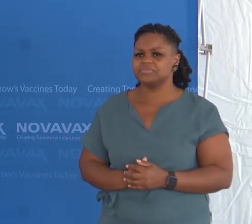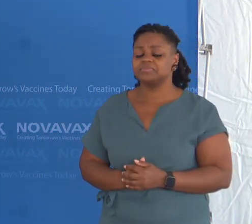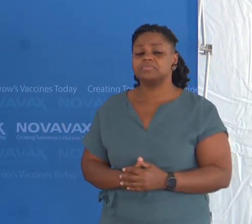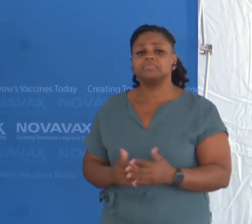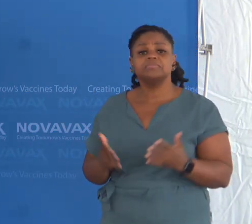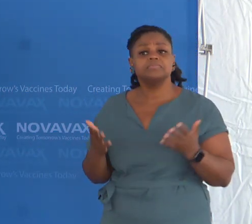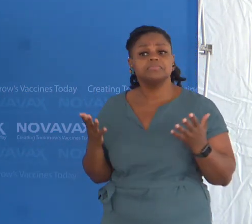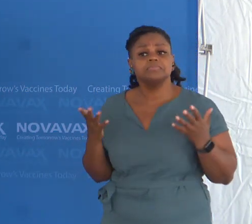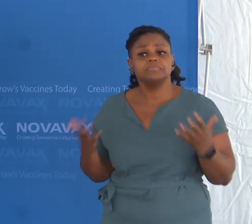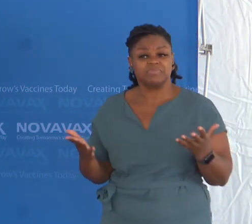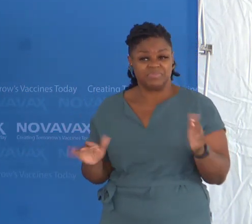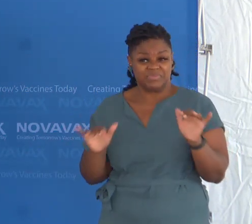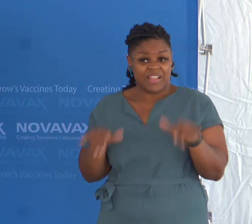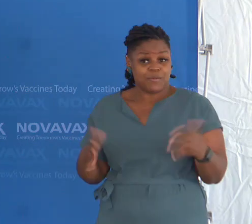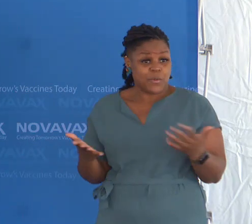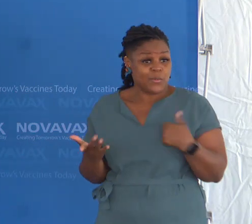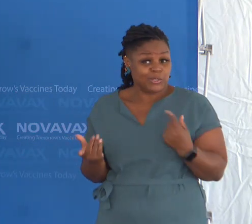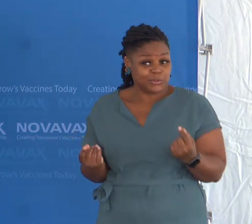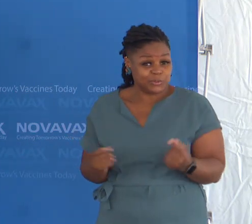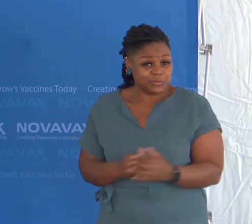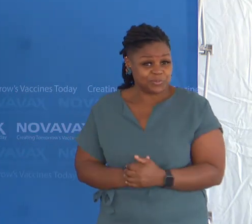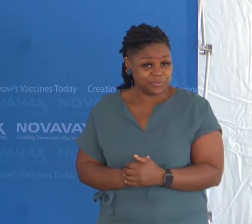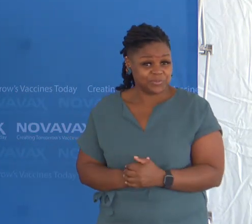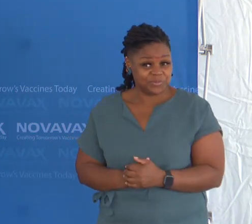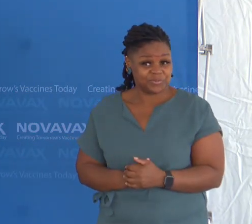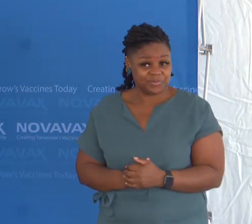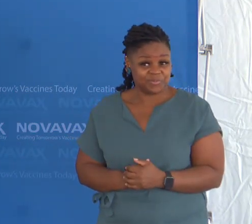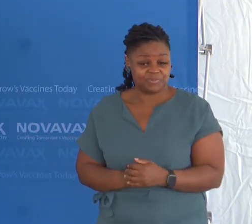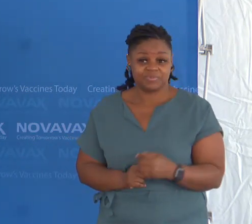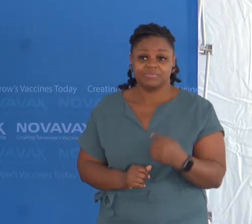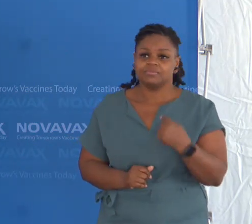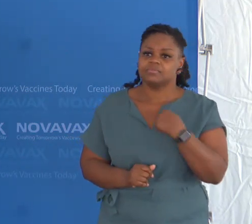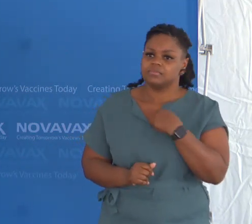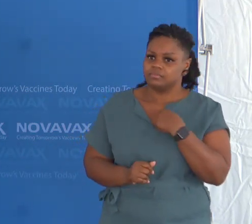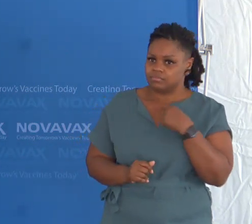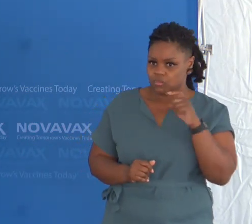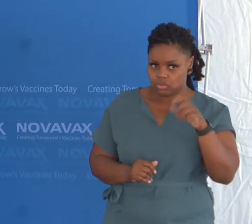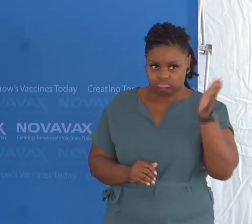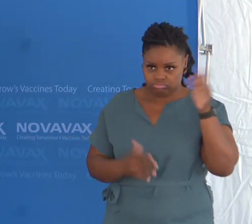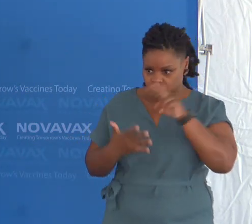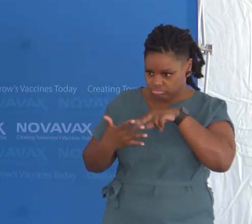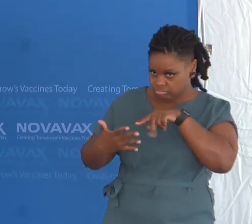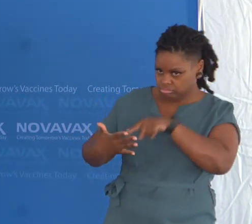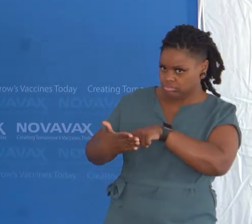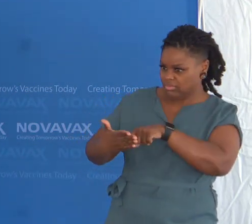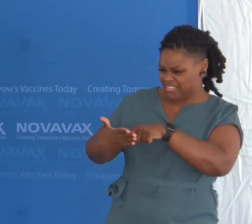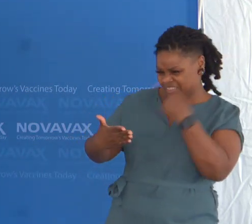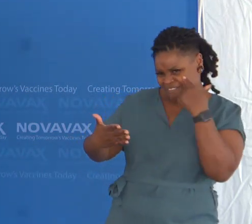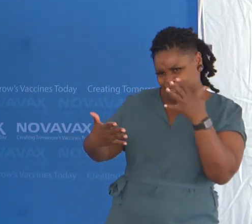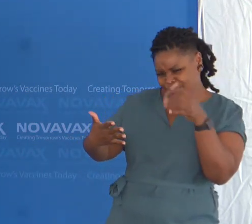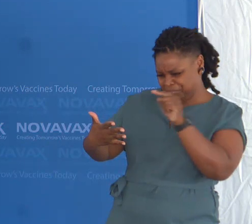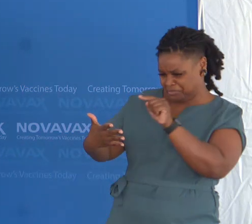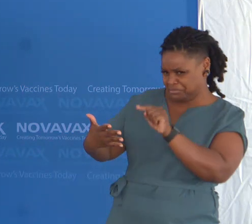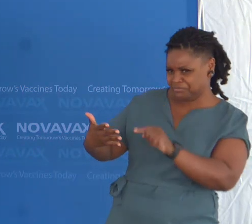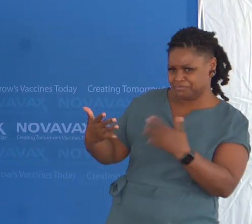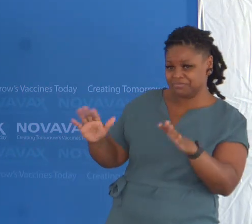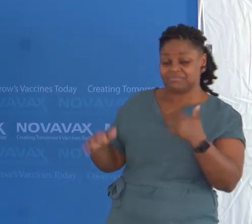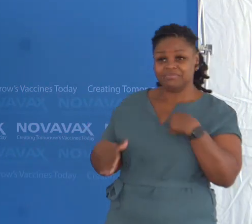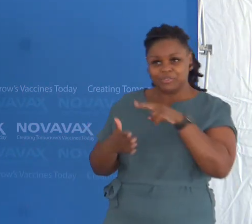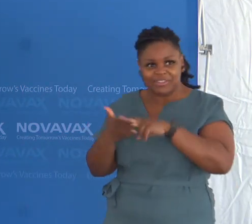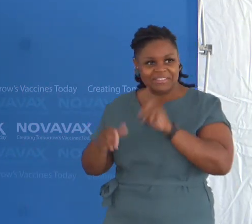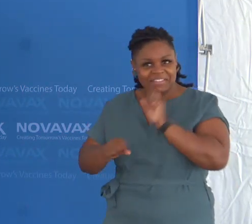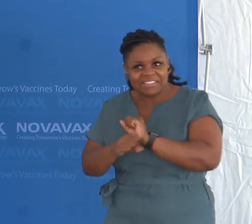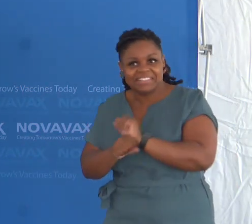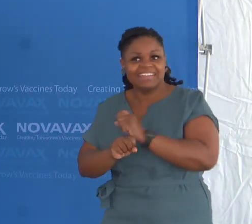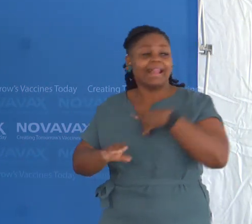So that's what we do. I think I've covered most of what I was supposed to read. I forgot to read it, but at